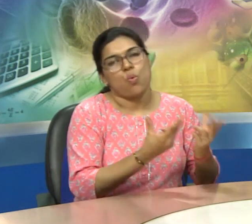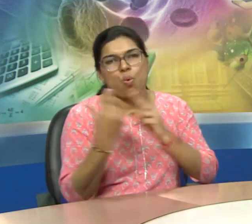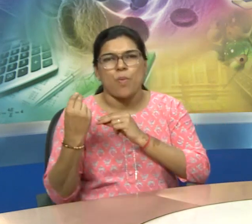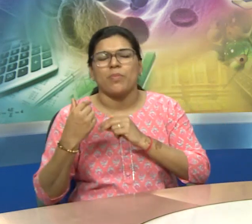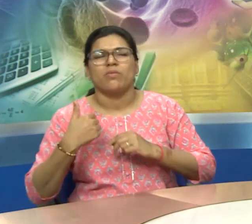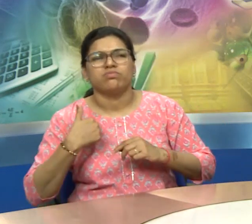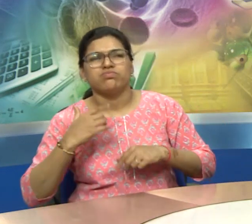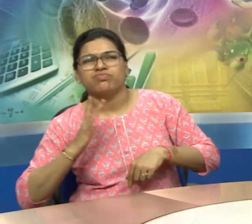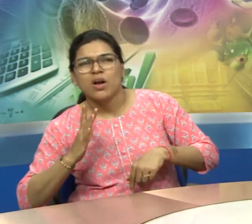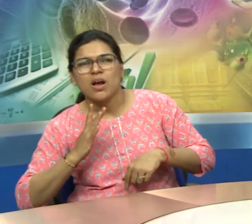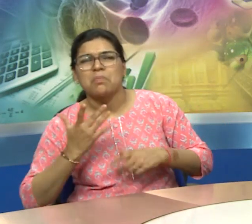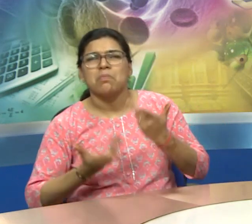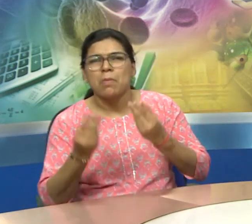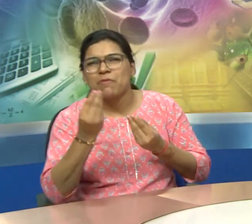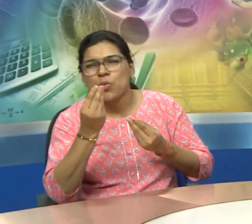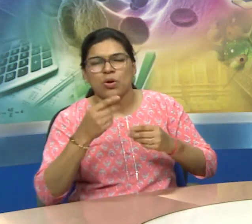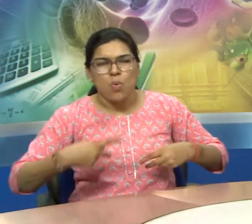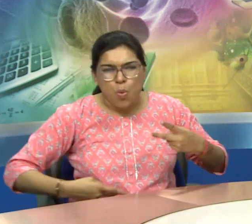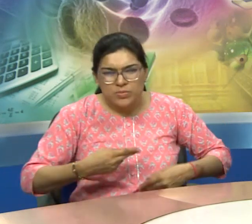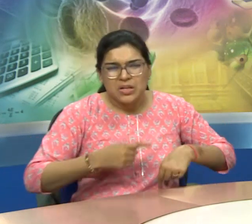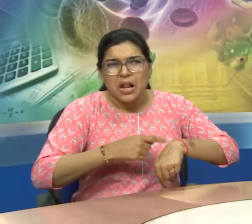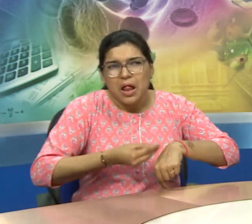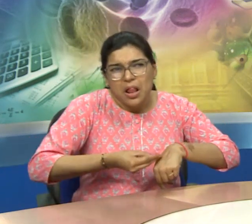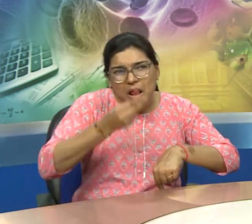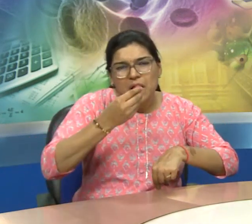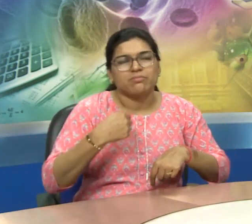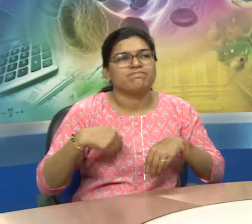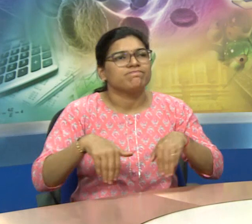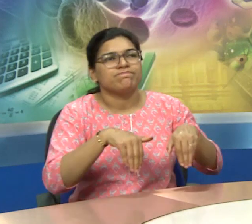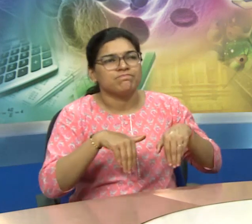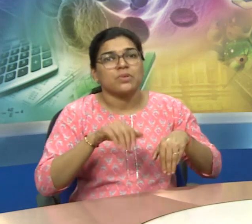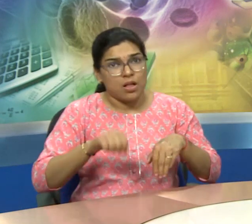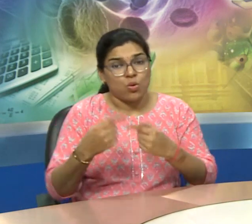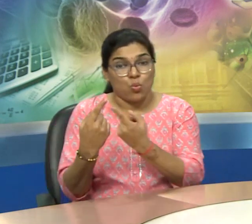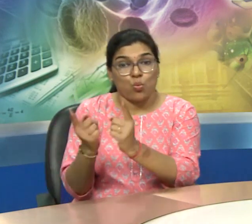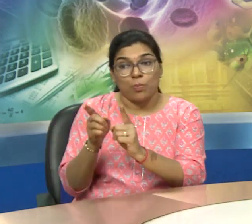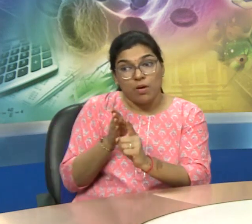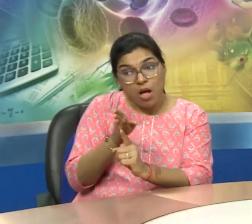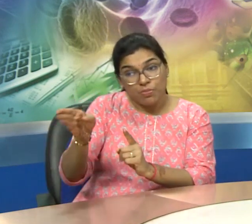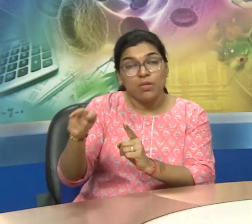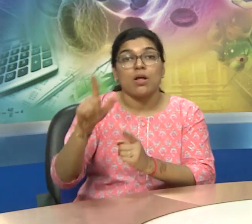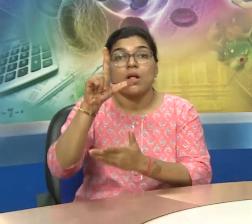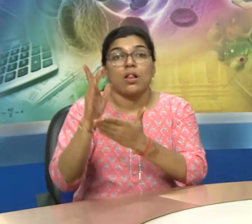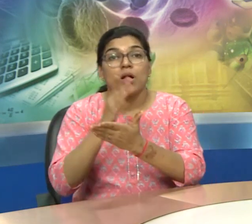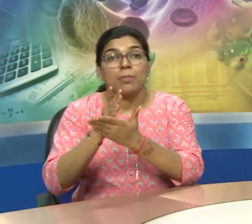So the medical doctors or the nurses, they often use this hospital library.